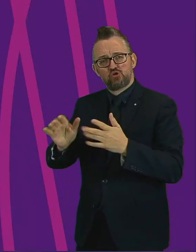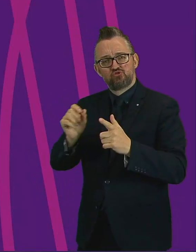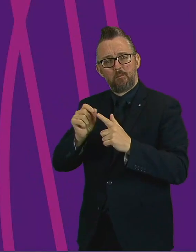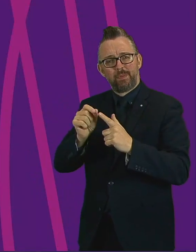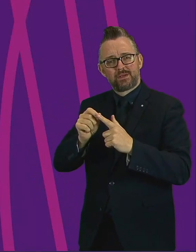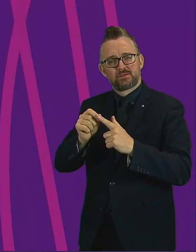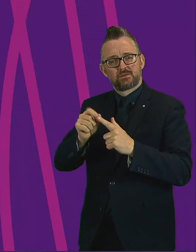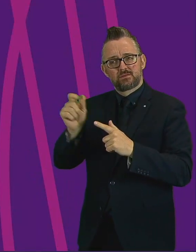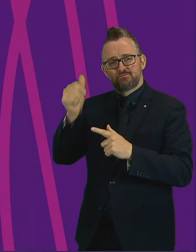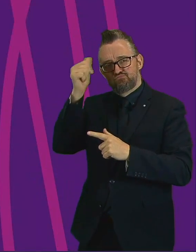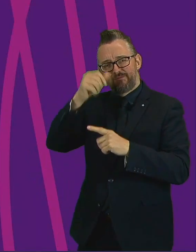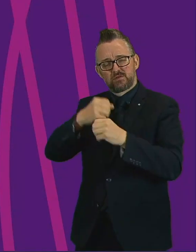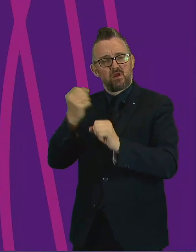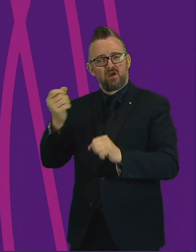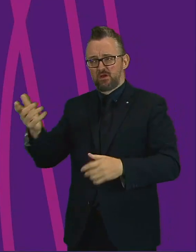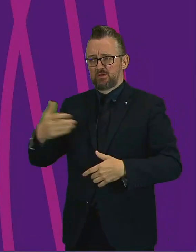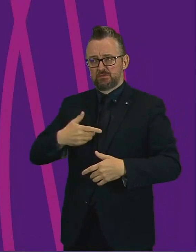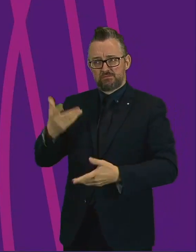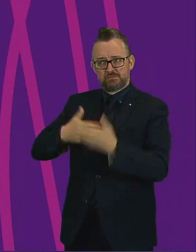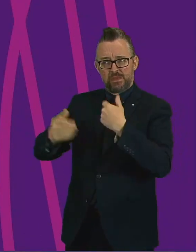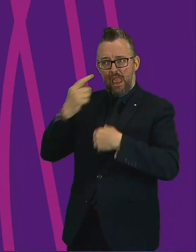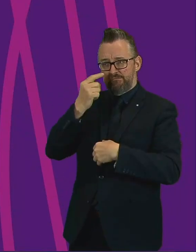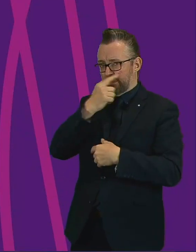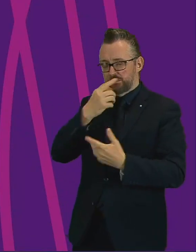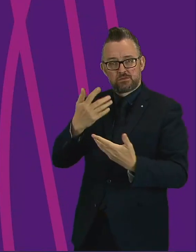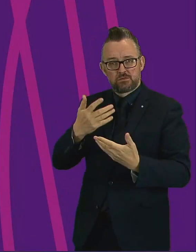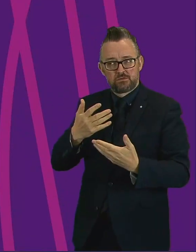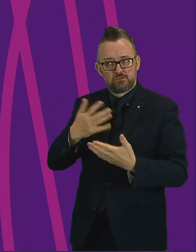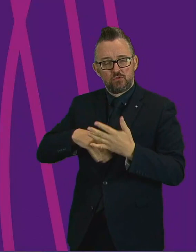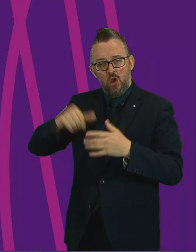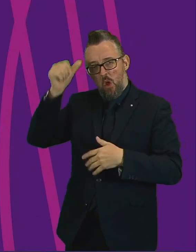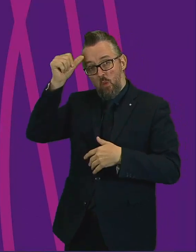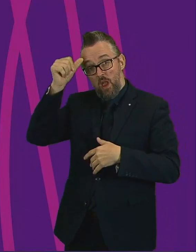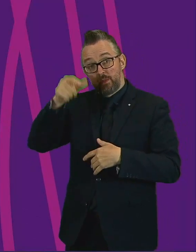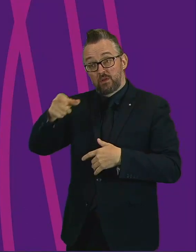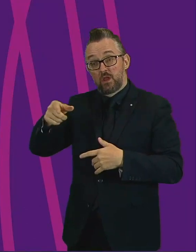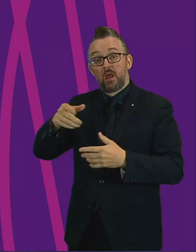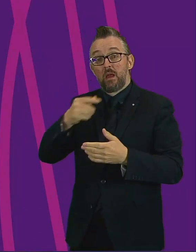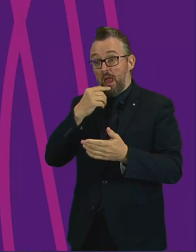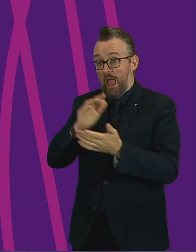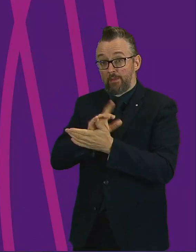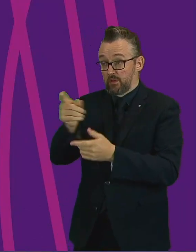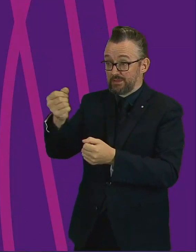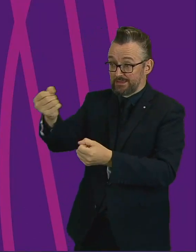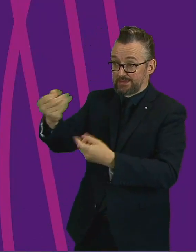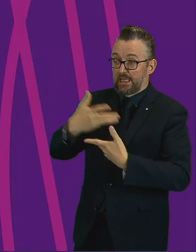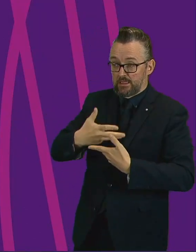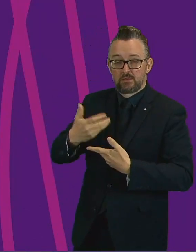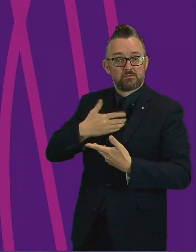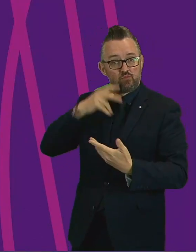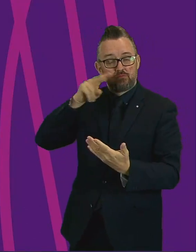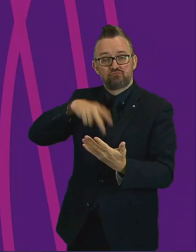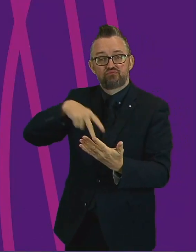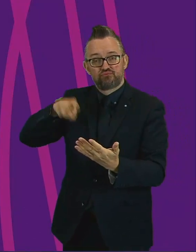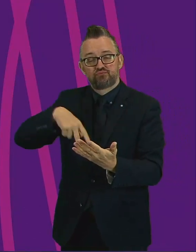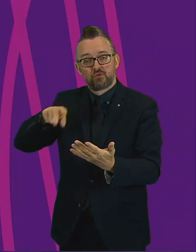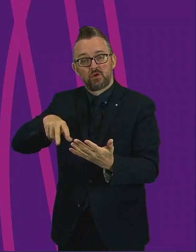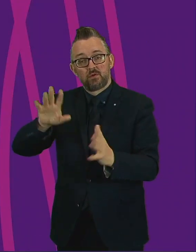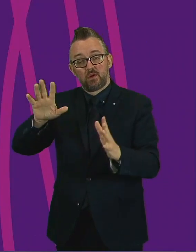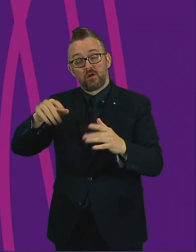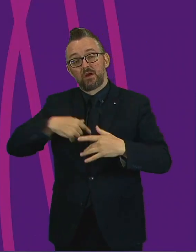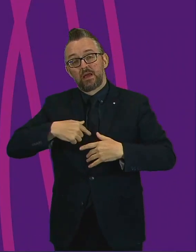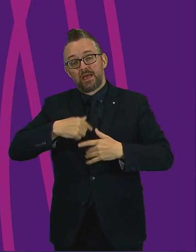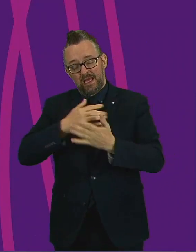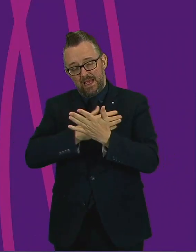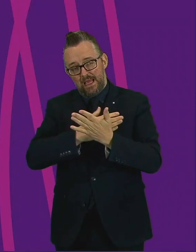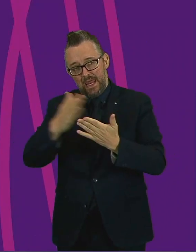Pennington was citing there. I'm happy to look at it if the member wants to send that to me. But we have always made clear that Test